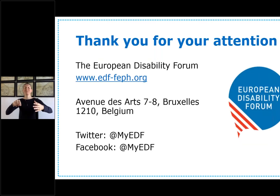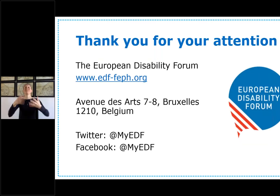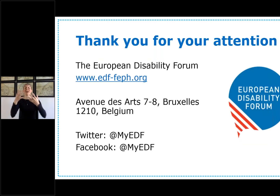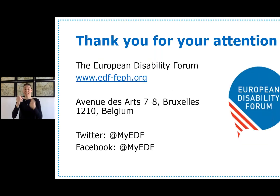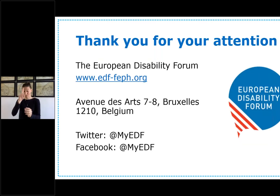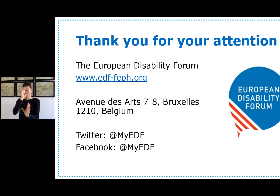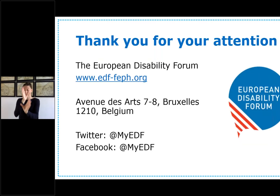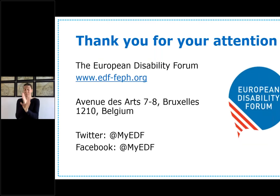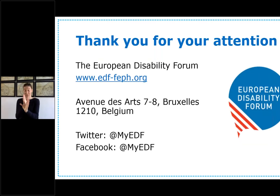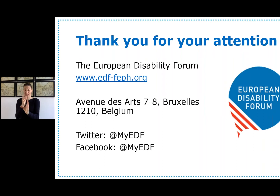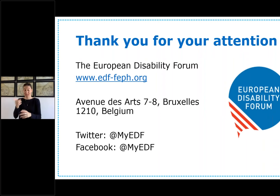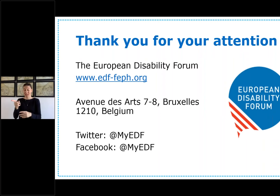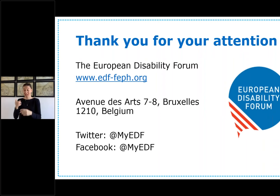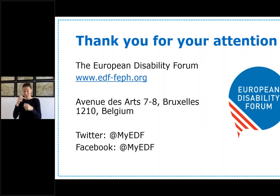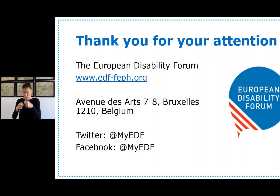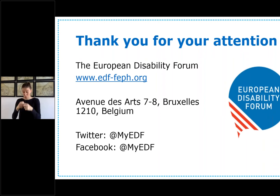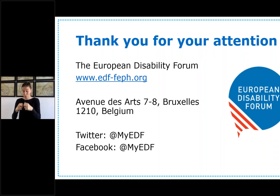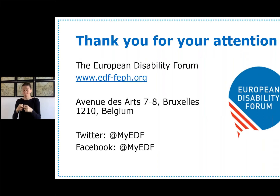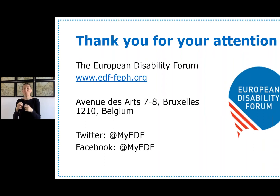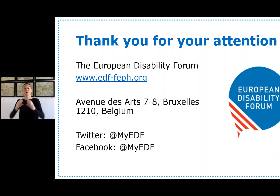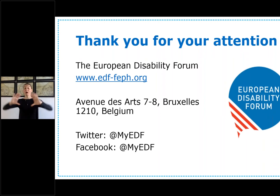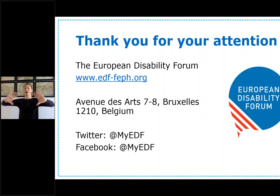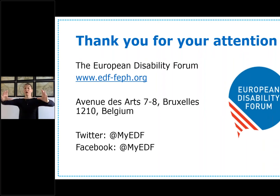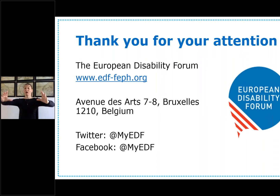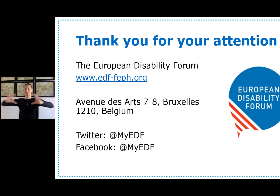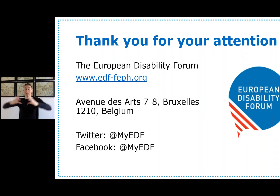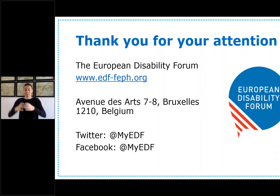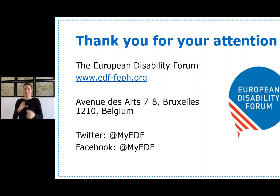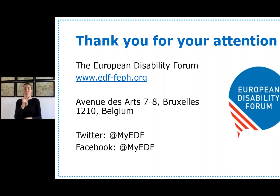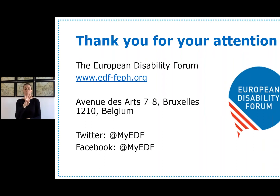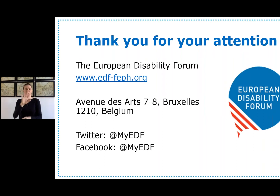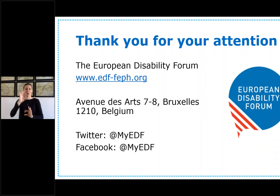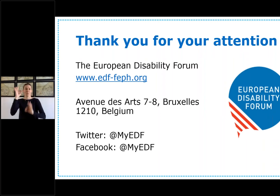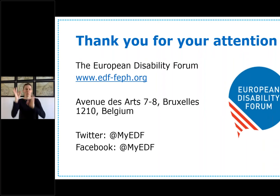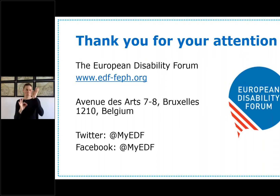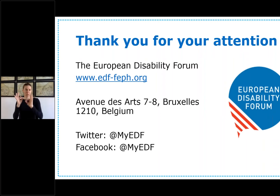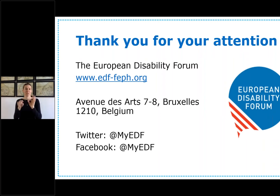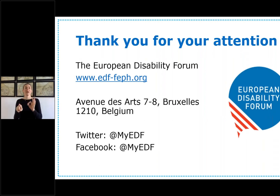Okay, so that is it from my presentation for now.